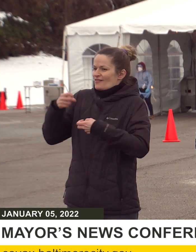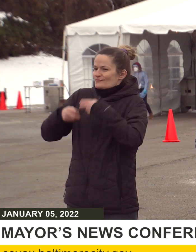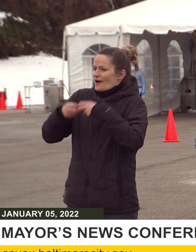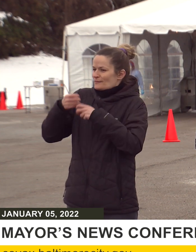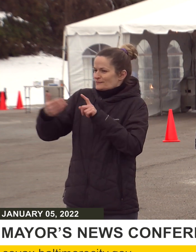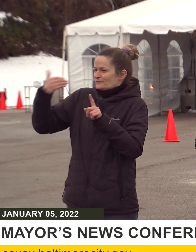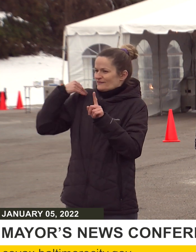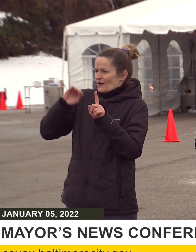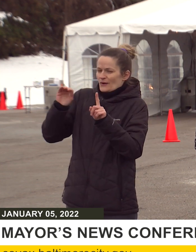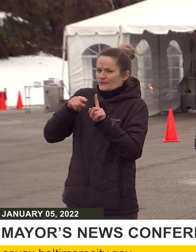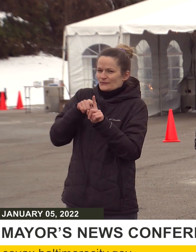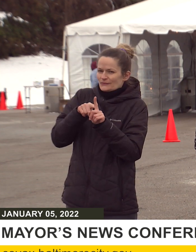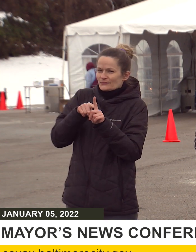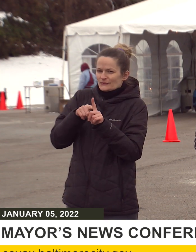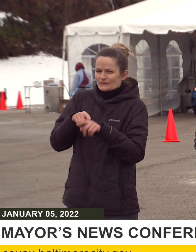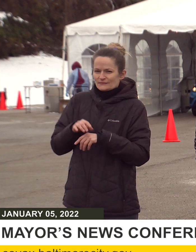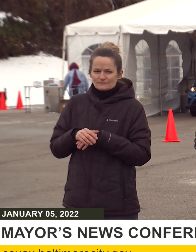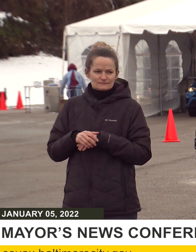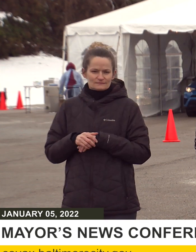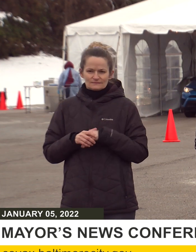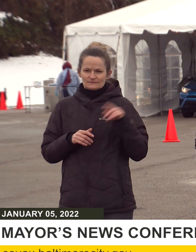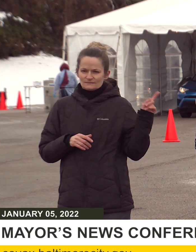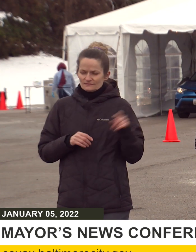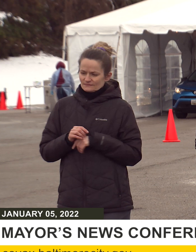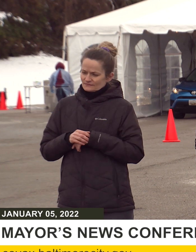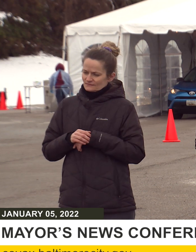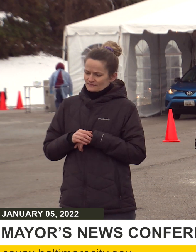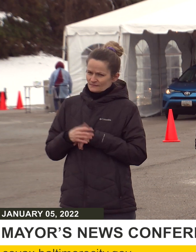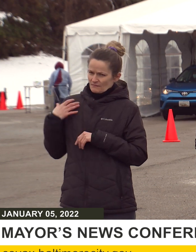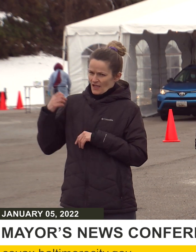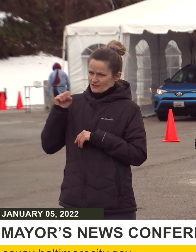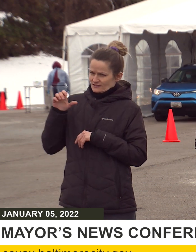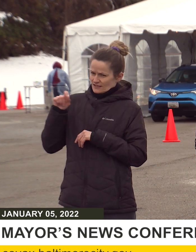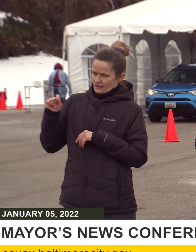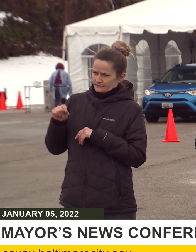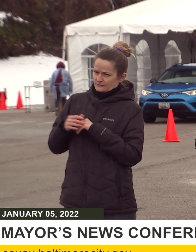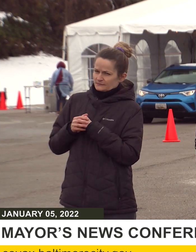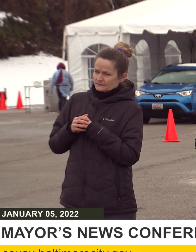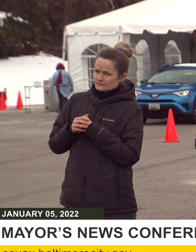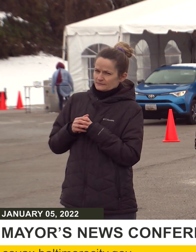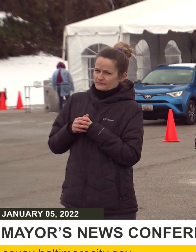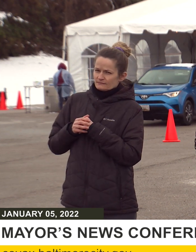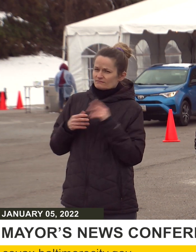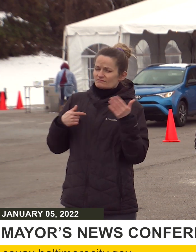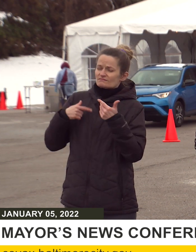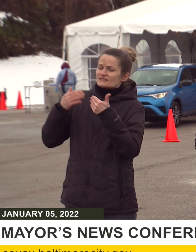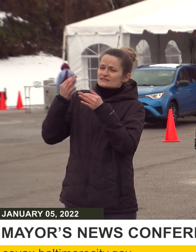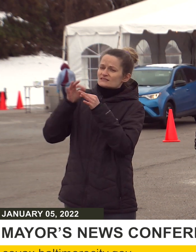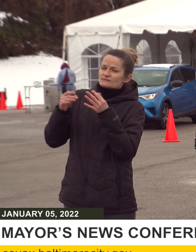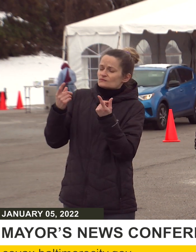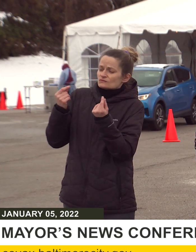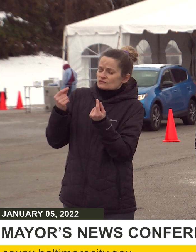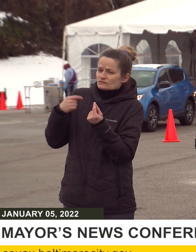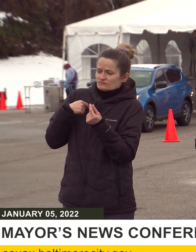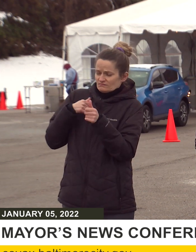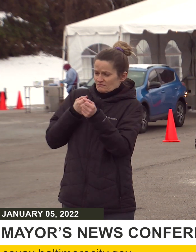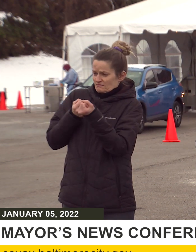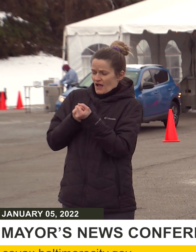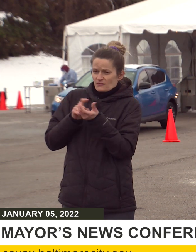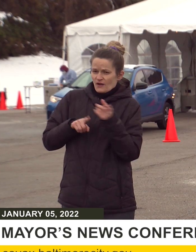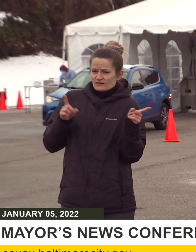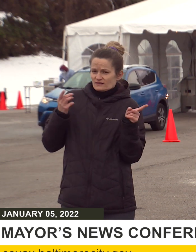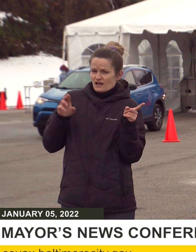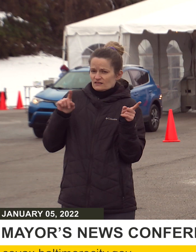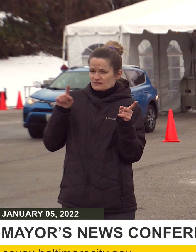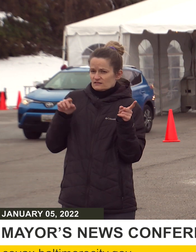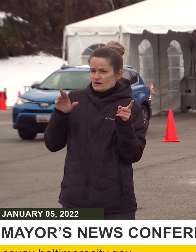Yeah, and I would just simply say, Jane, I think that along the lines of what Dr. D just said, like, people relax. And you can't